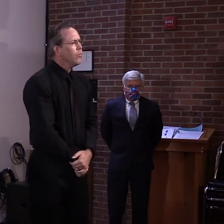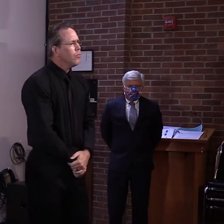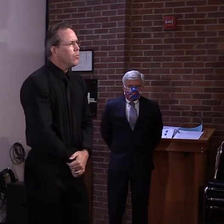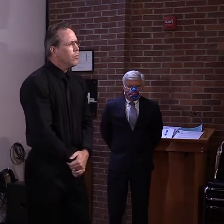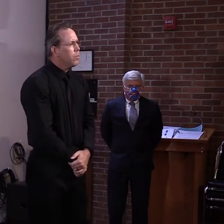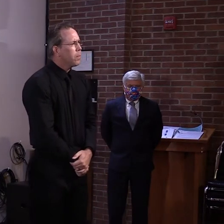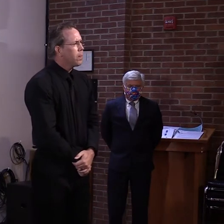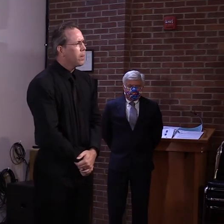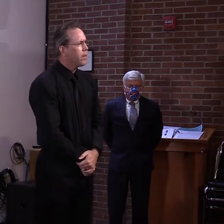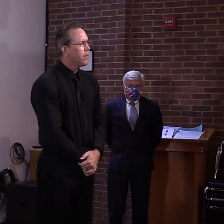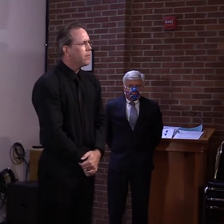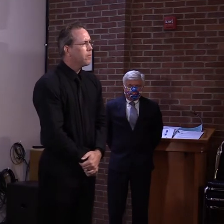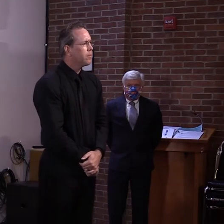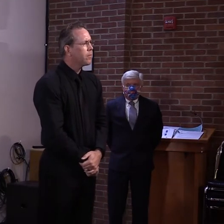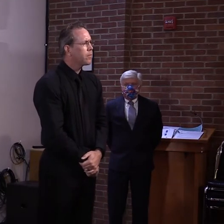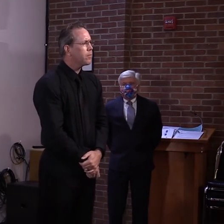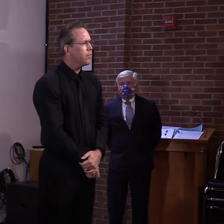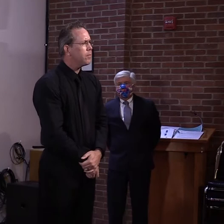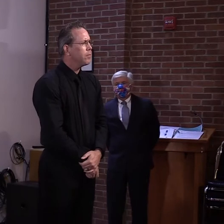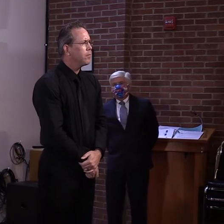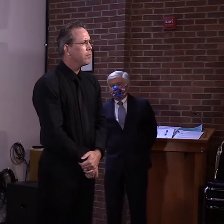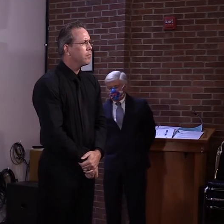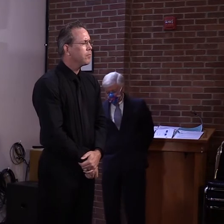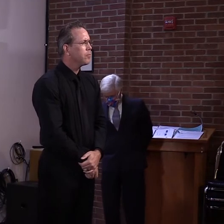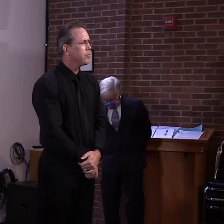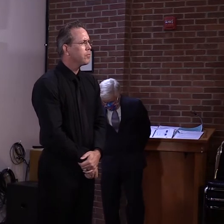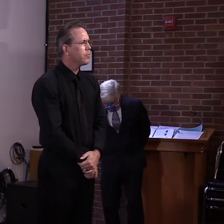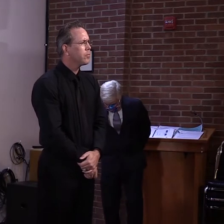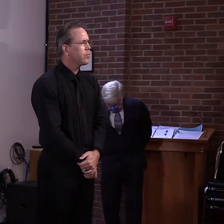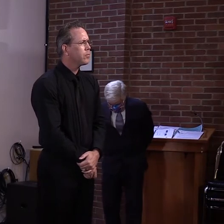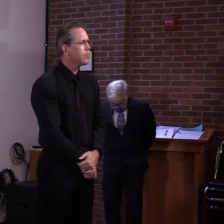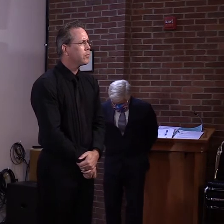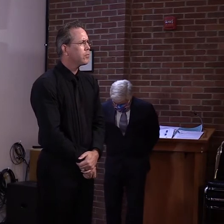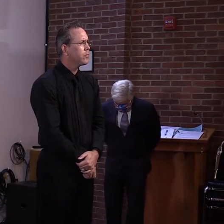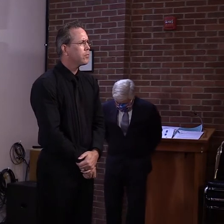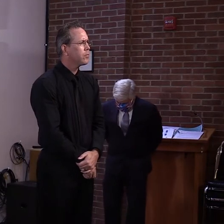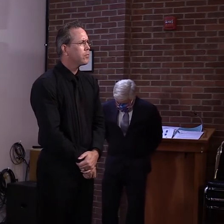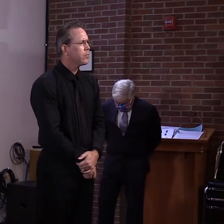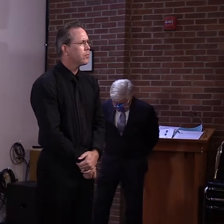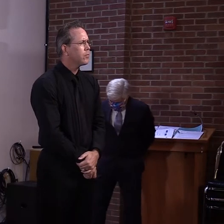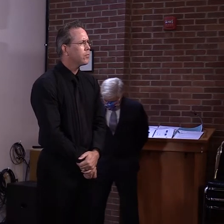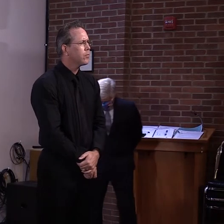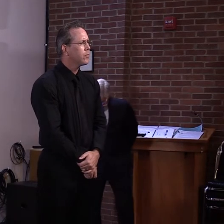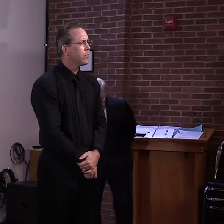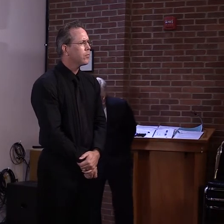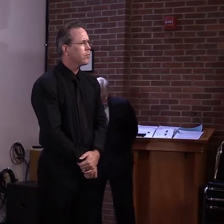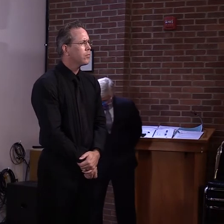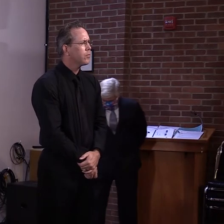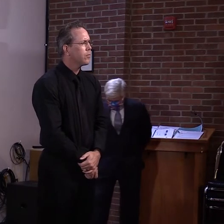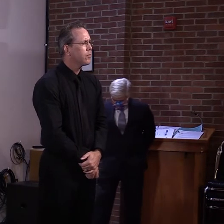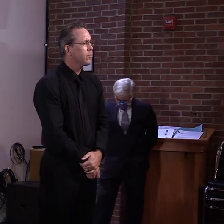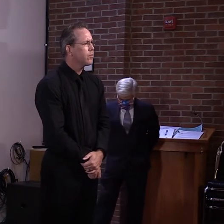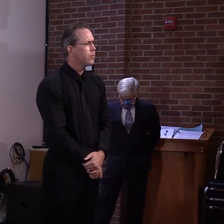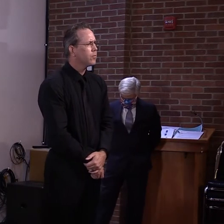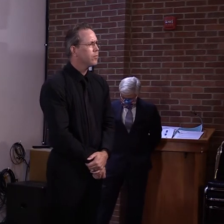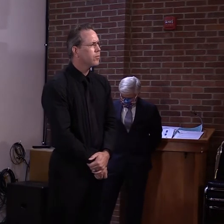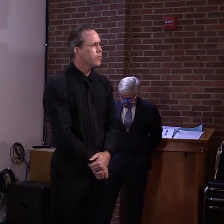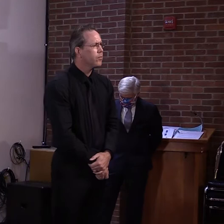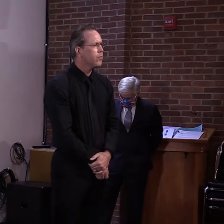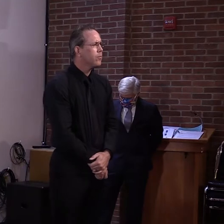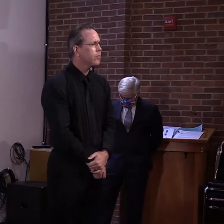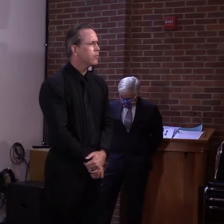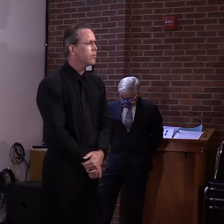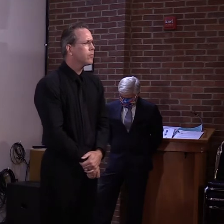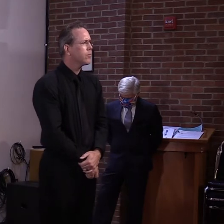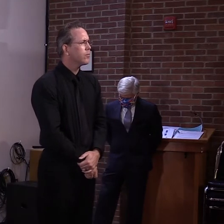27,000 tests of college students that have yielded 33 confirmed positive cases. Did I hear Patsy